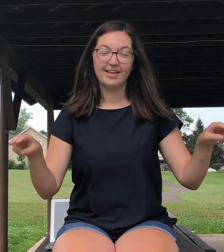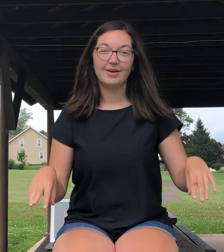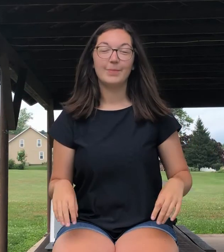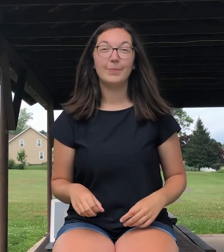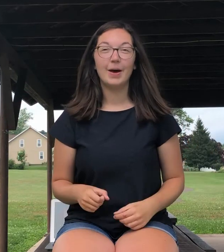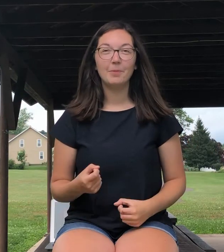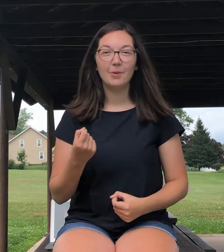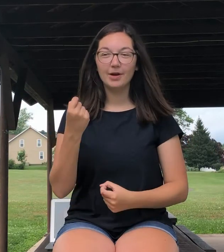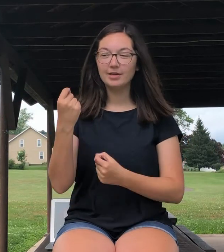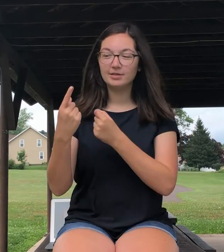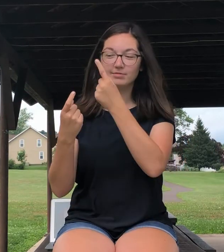Popcorn.